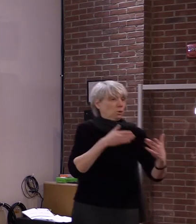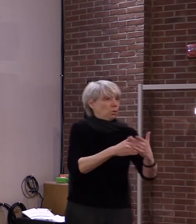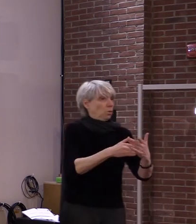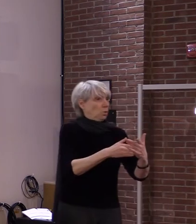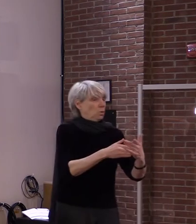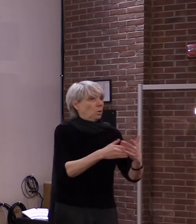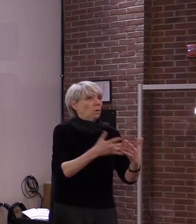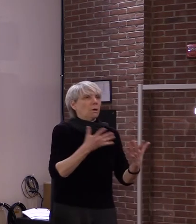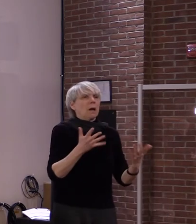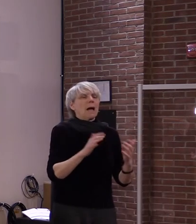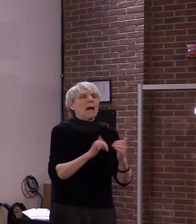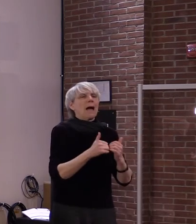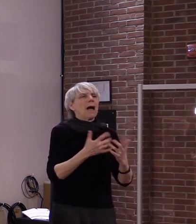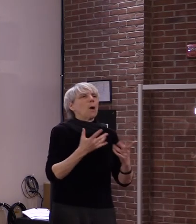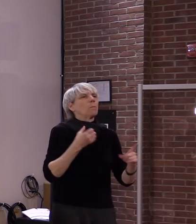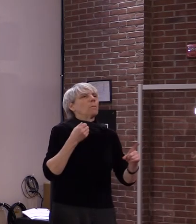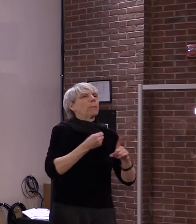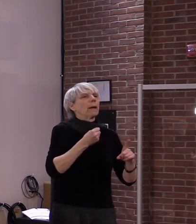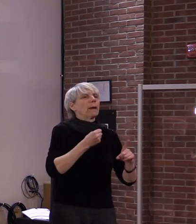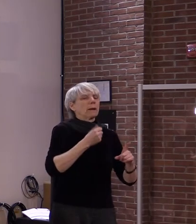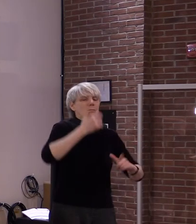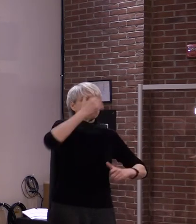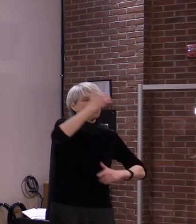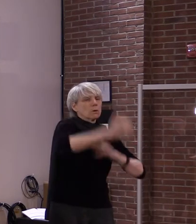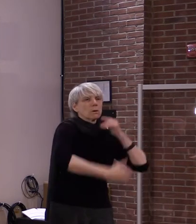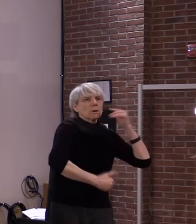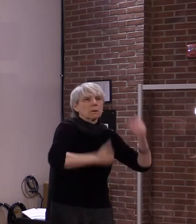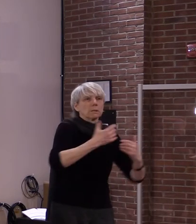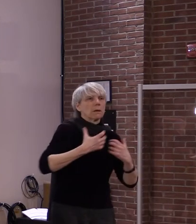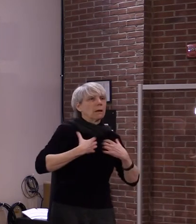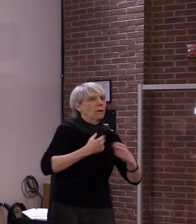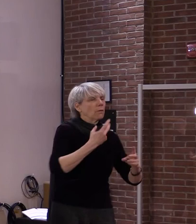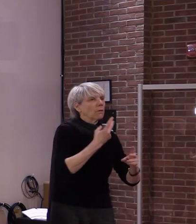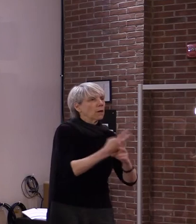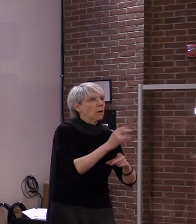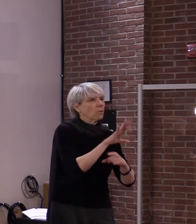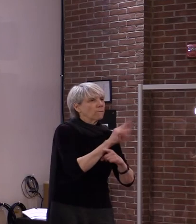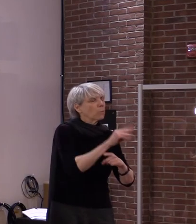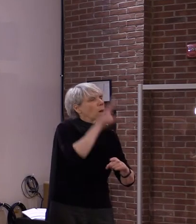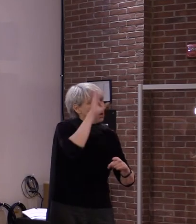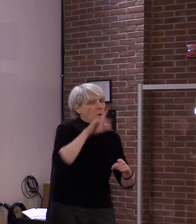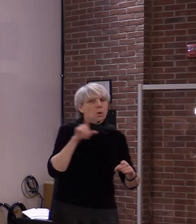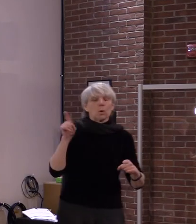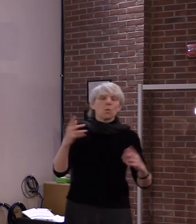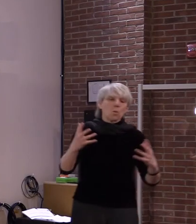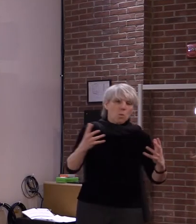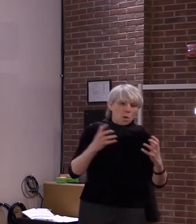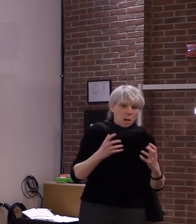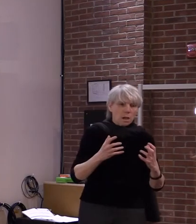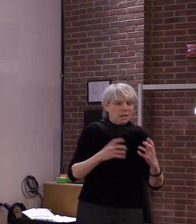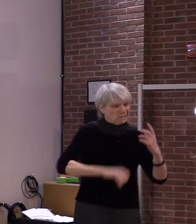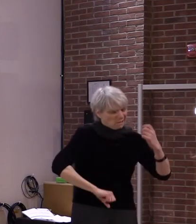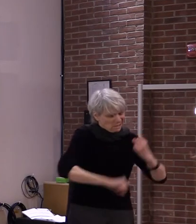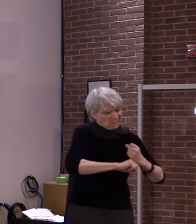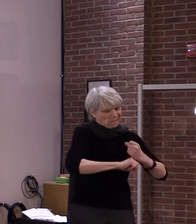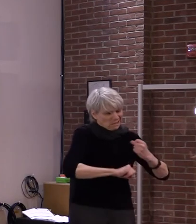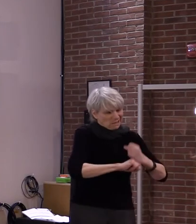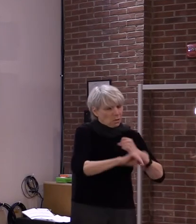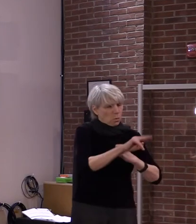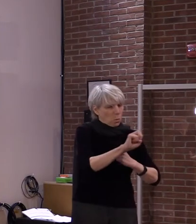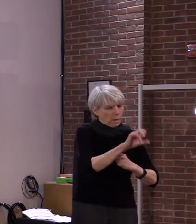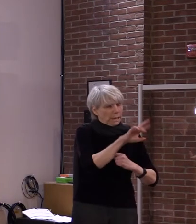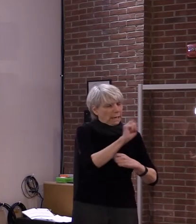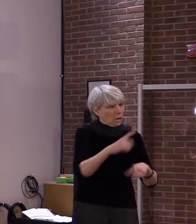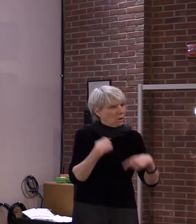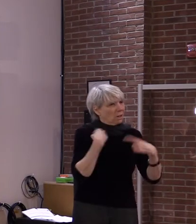care reform process especially given your your wish to reboot one care oh thanks